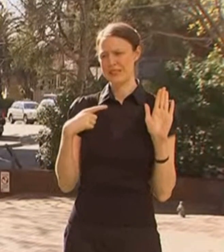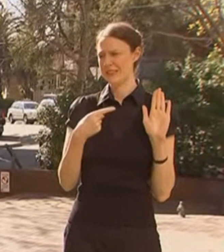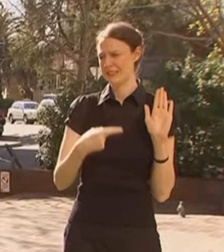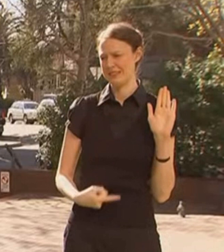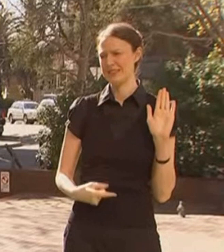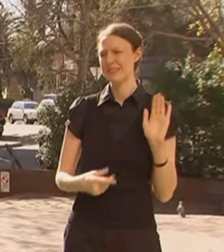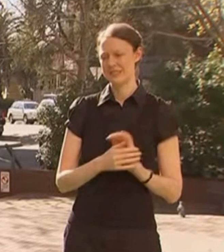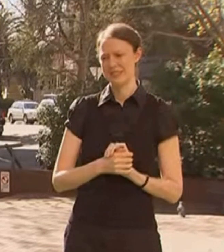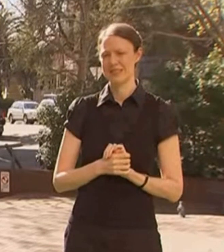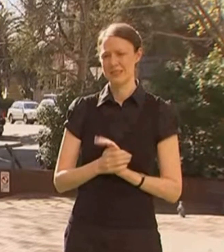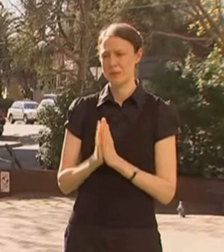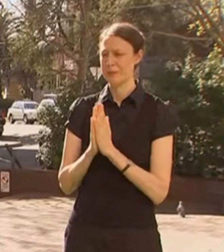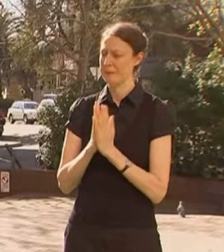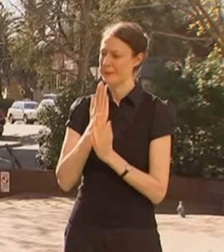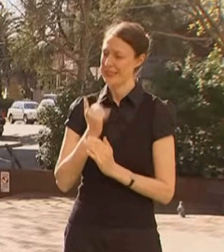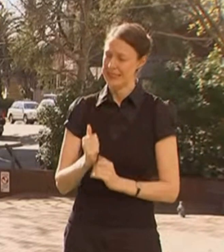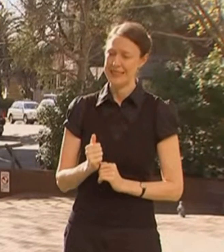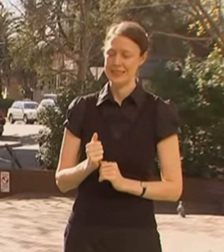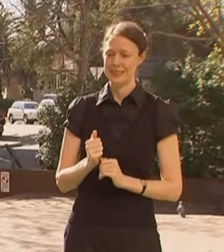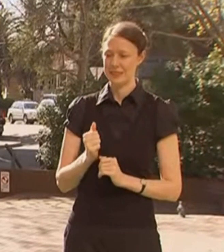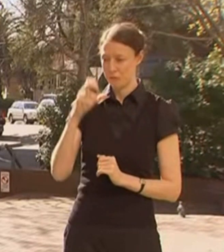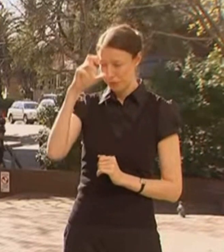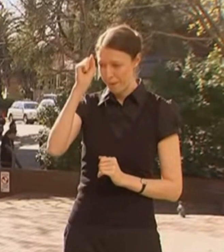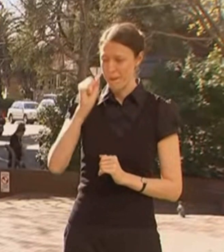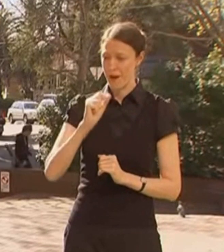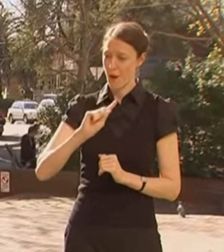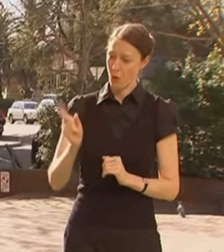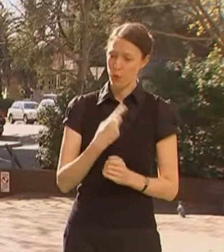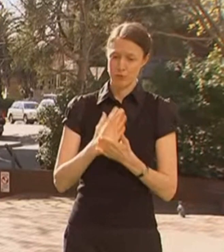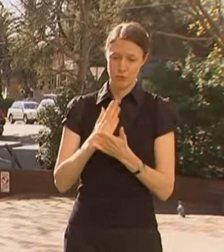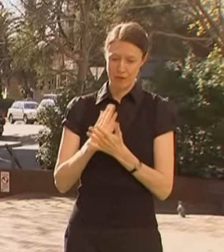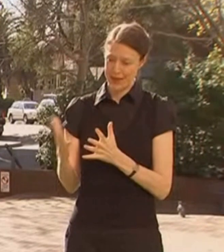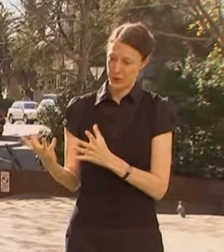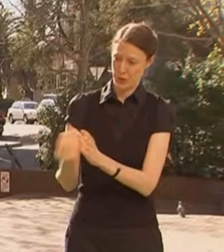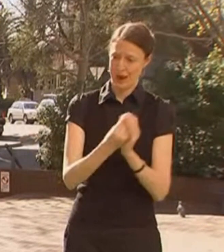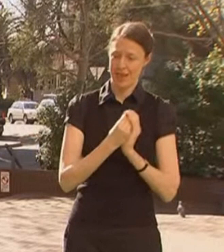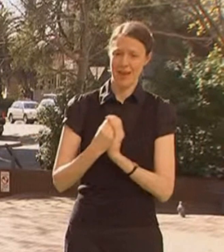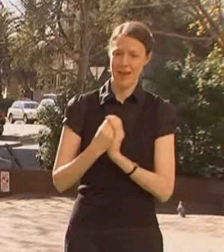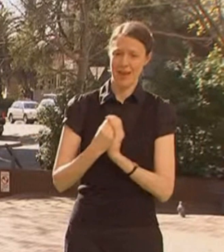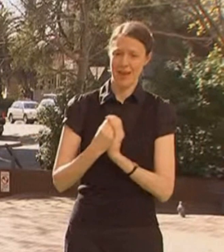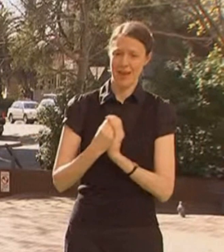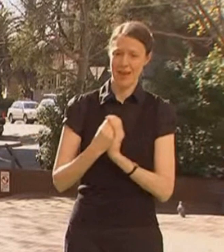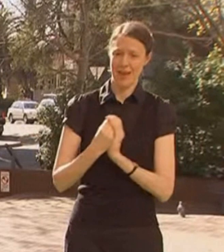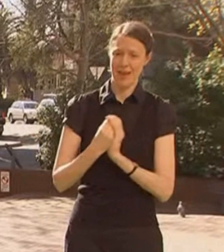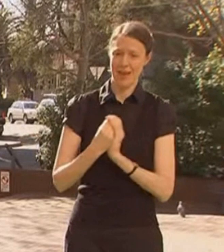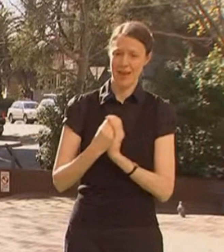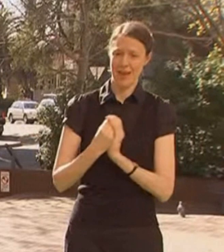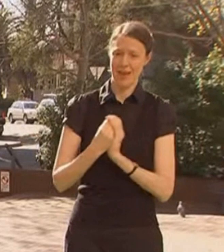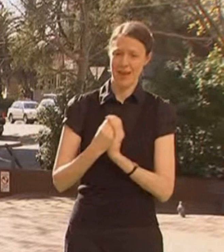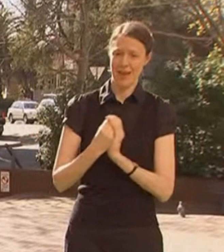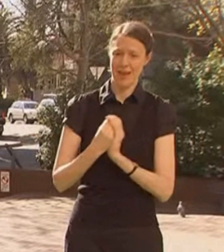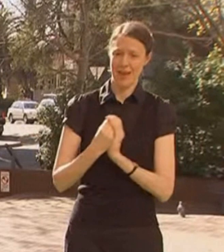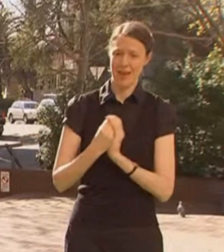And in groups of 10, no more than groups of 10. So I would certainly say to the organisers of this